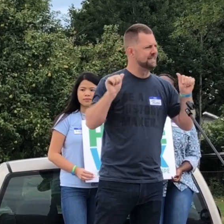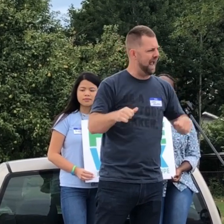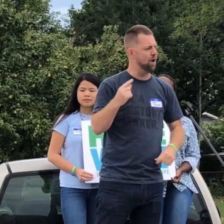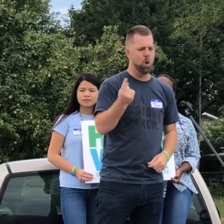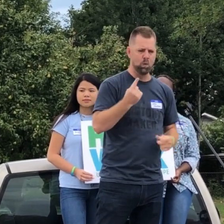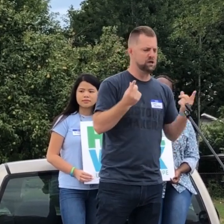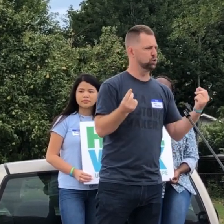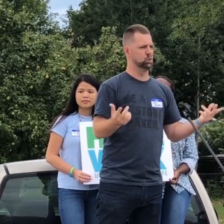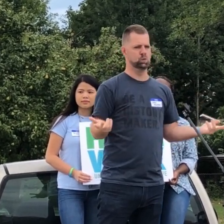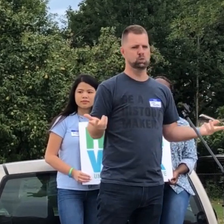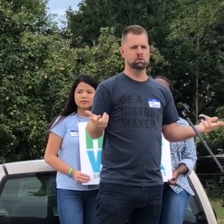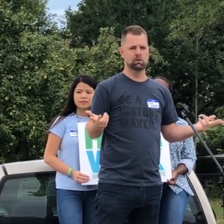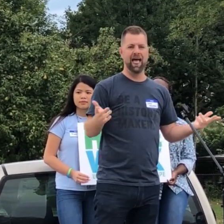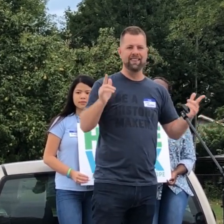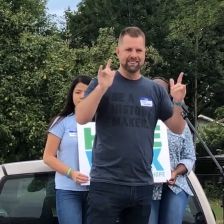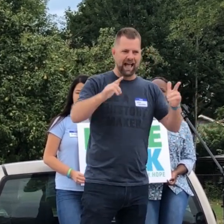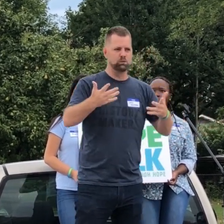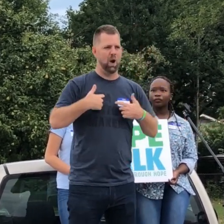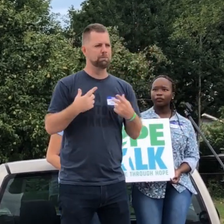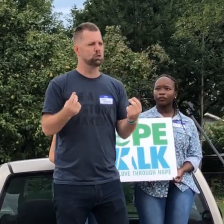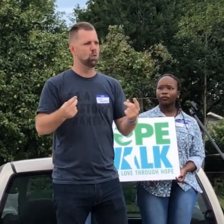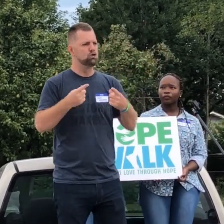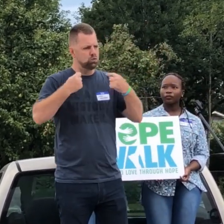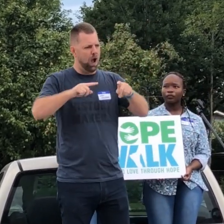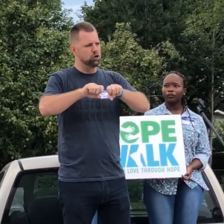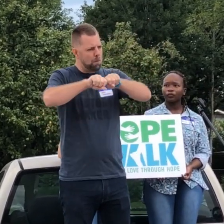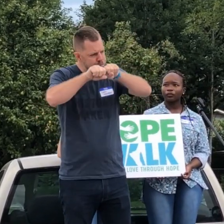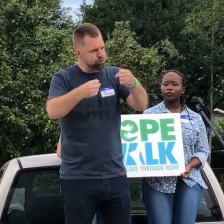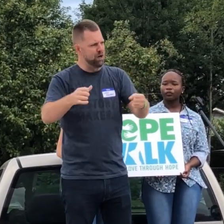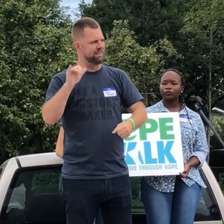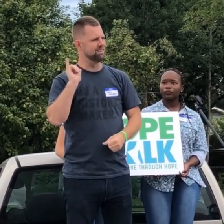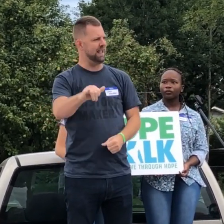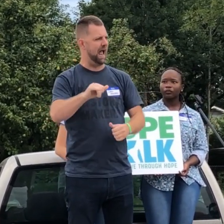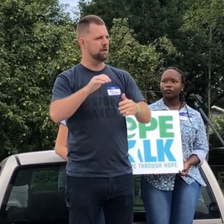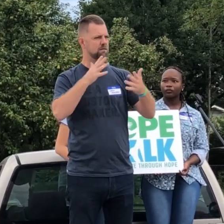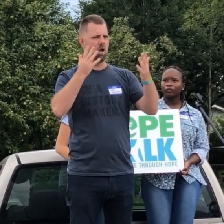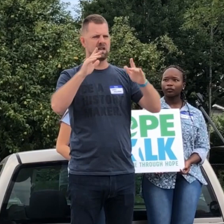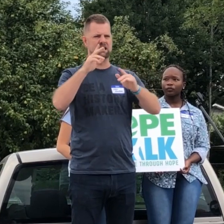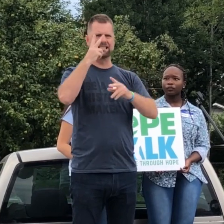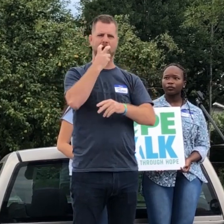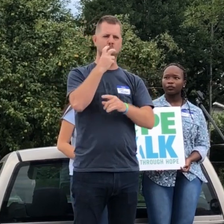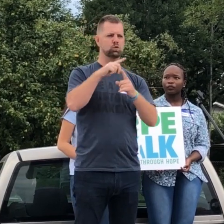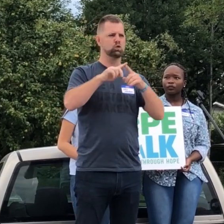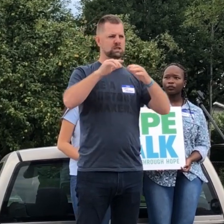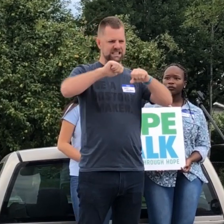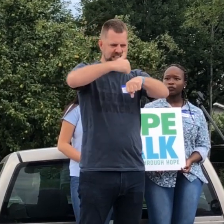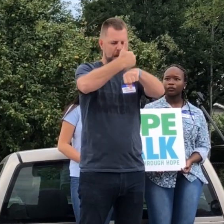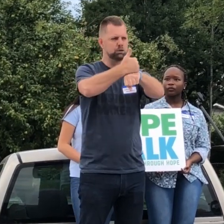people is that we can do this. And we can always do this. And that's what I'm trying to do. I'm trying to break that